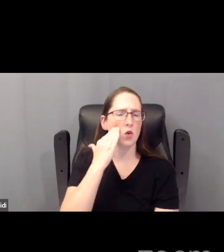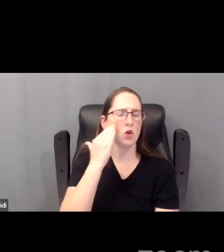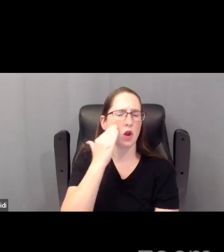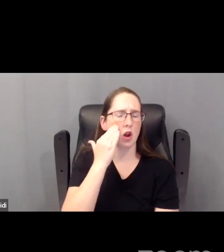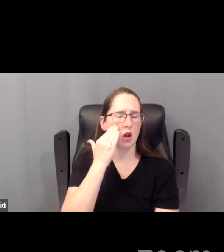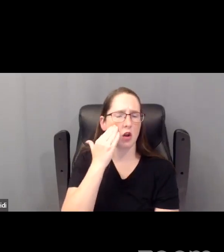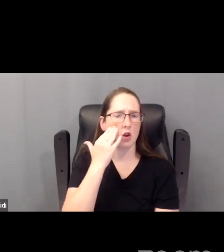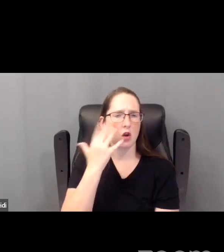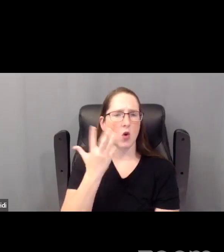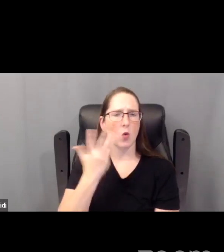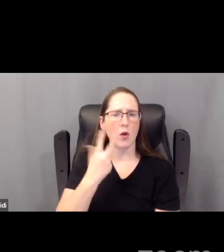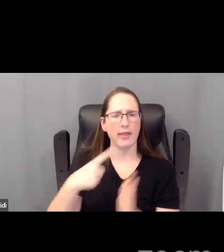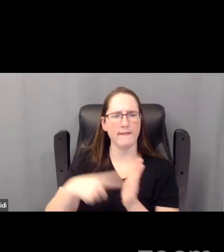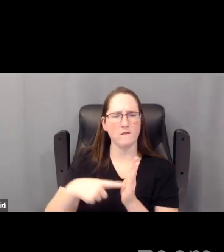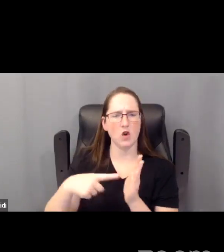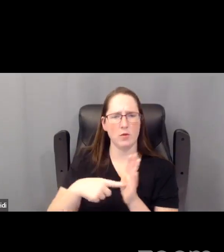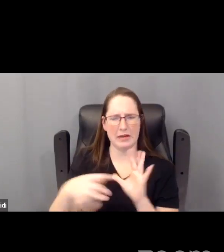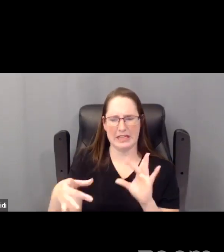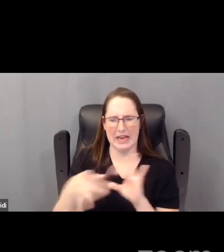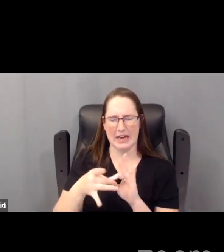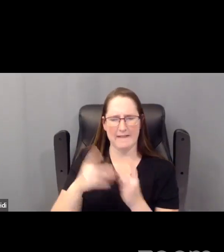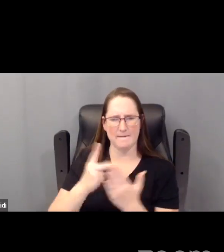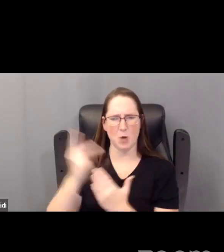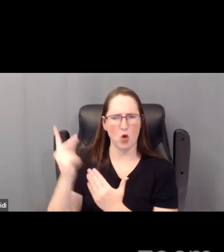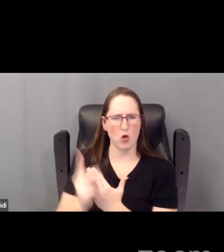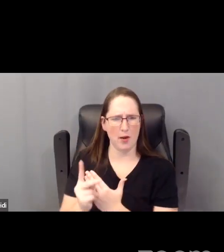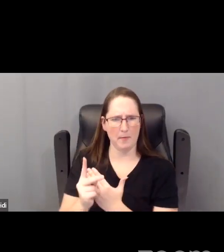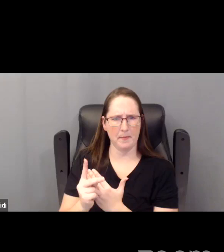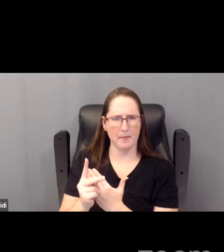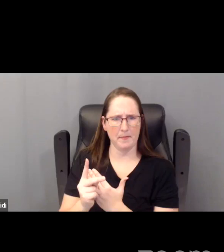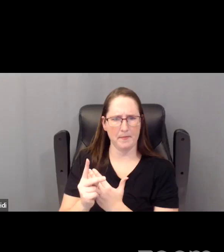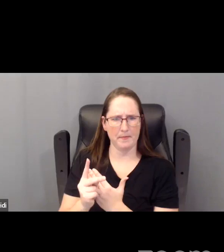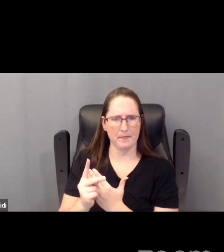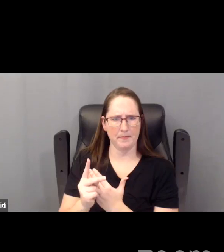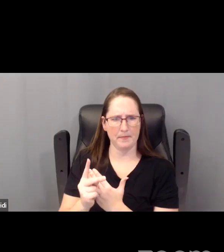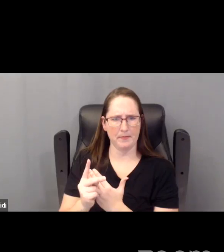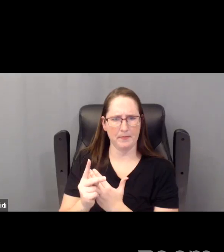the Affordable Connectivity Program?